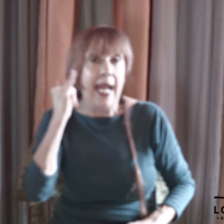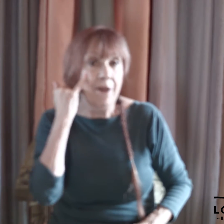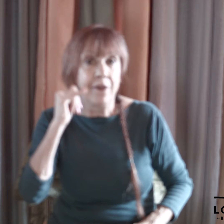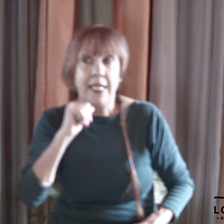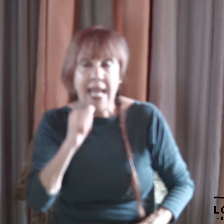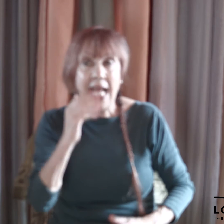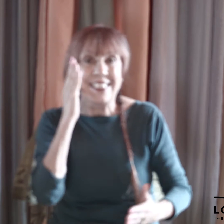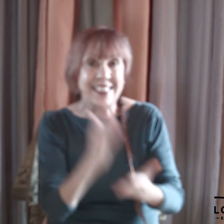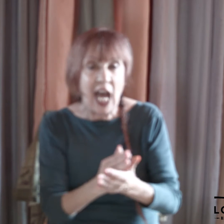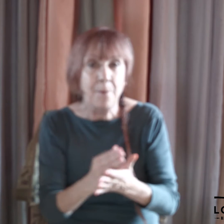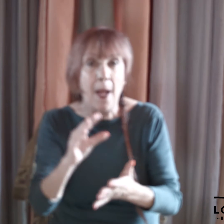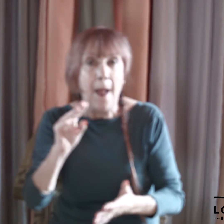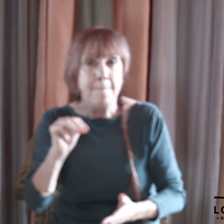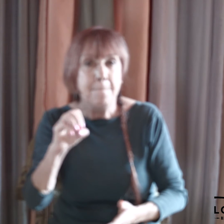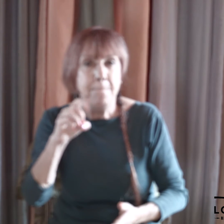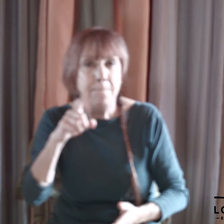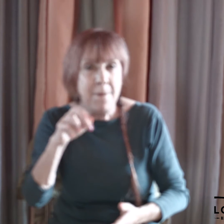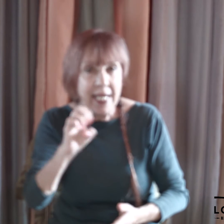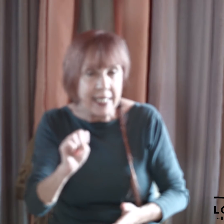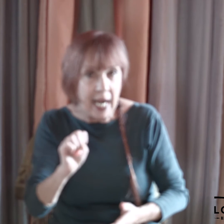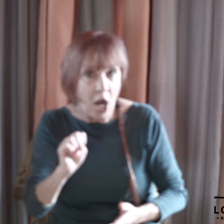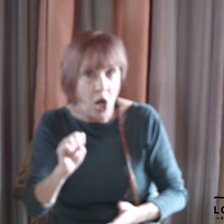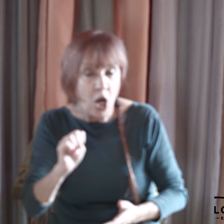quote, that there would be a loss of freedom.